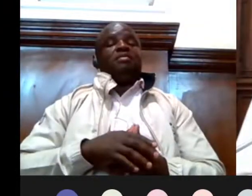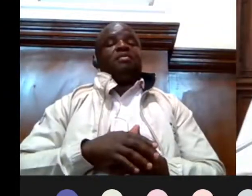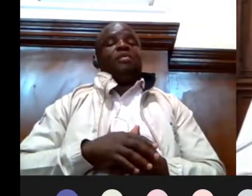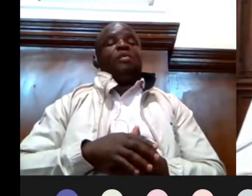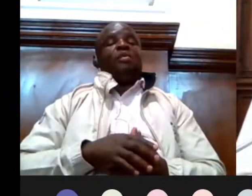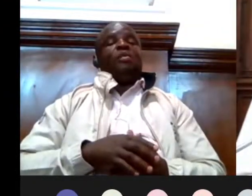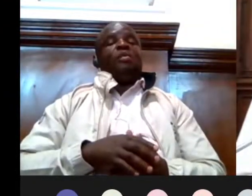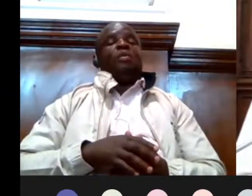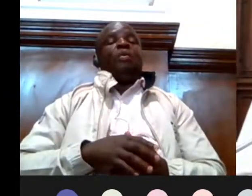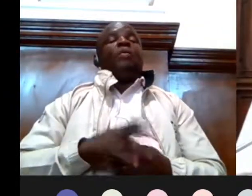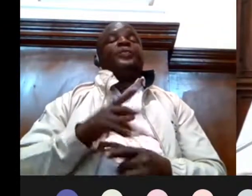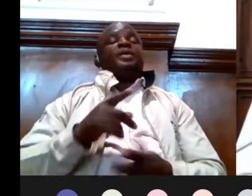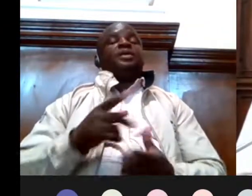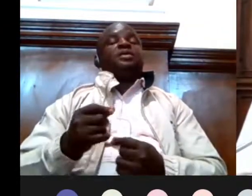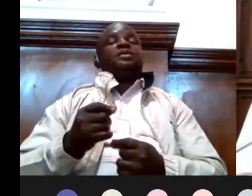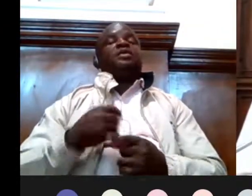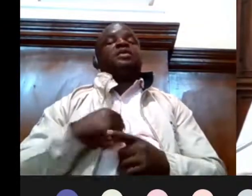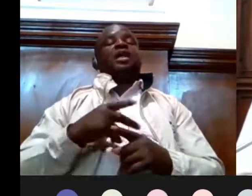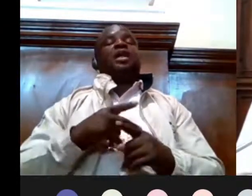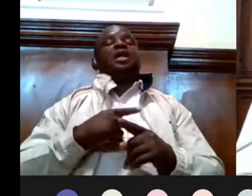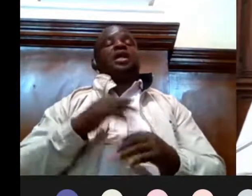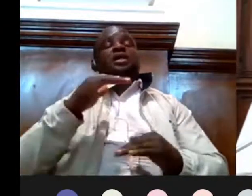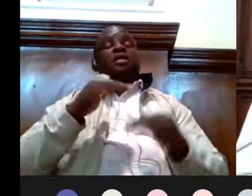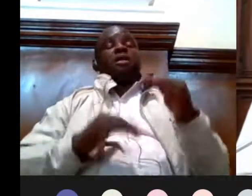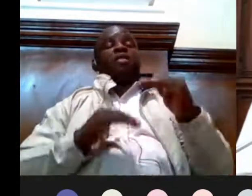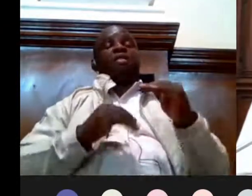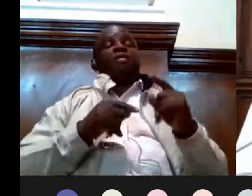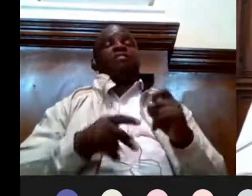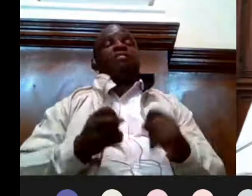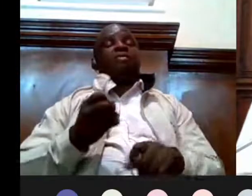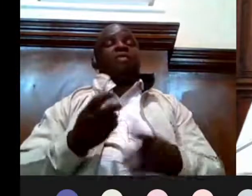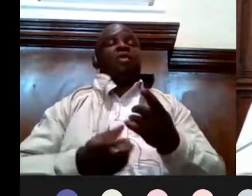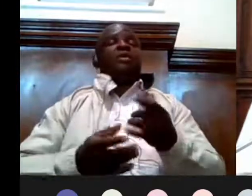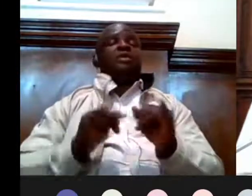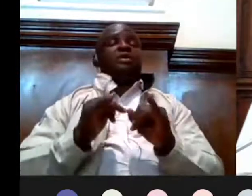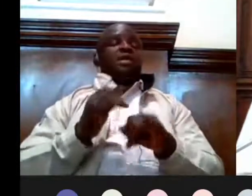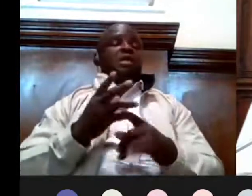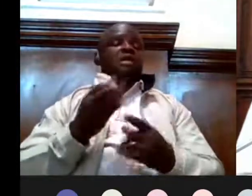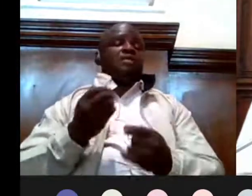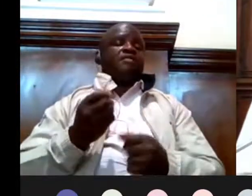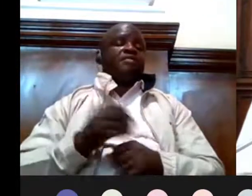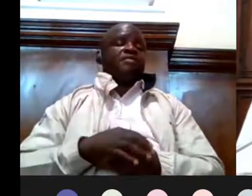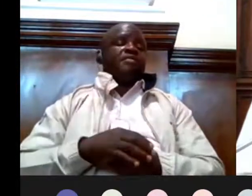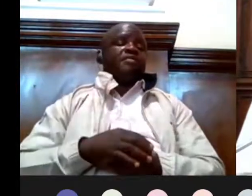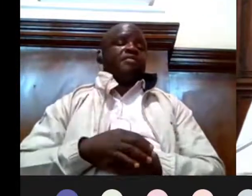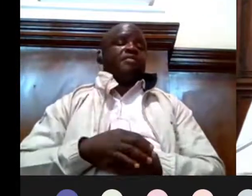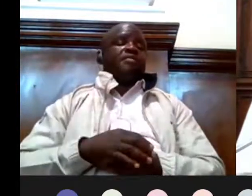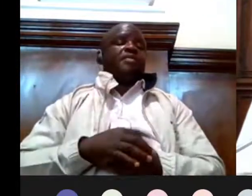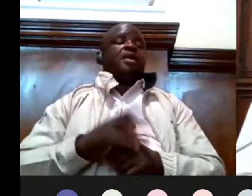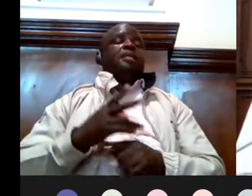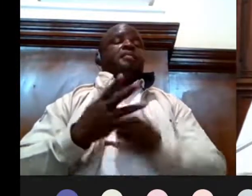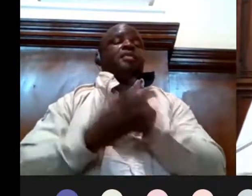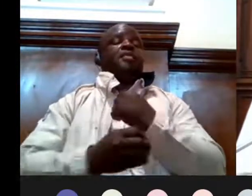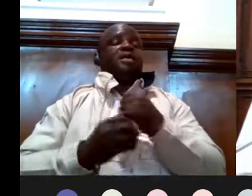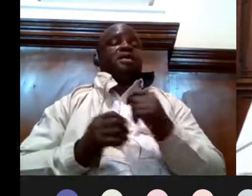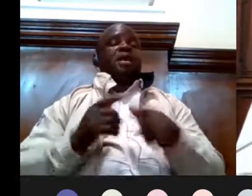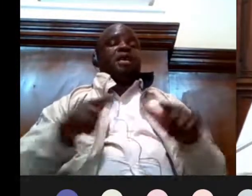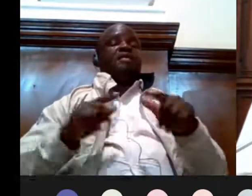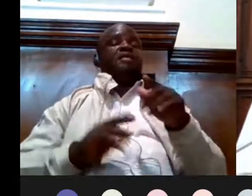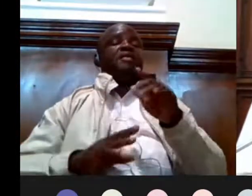has deepened the inequality and deprivation experienced by women and girls, increased poverty